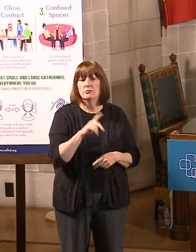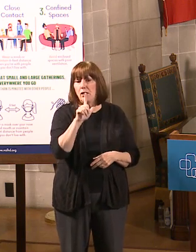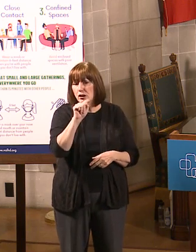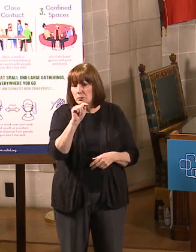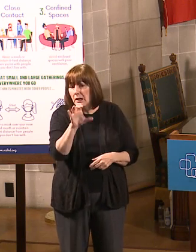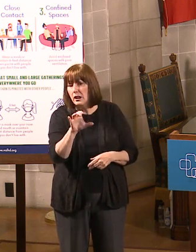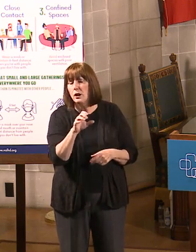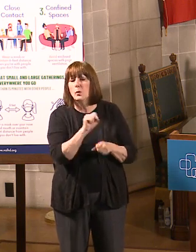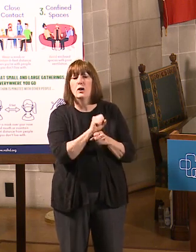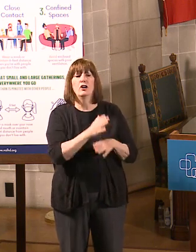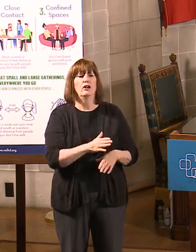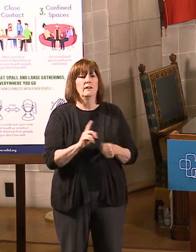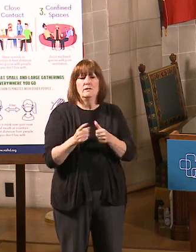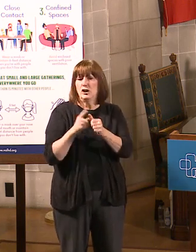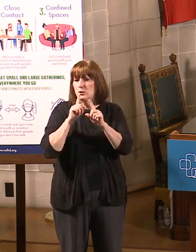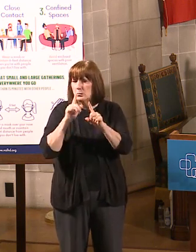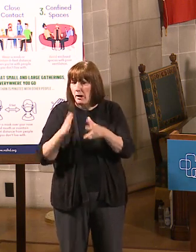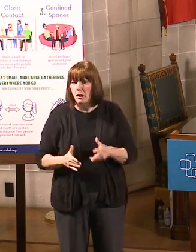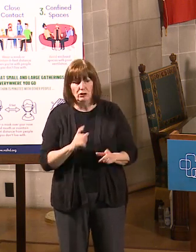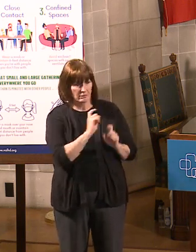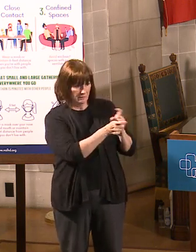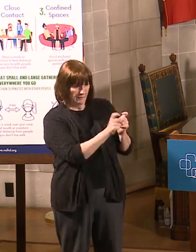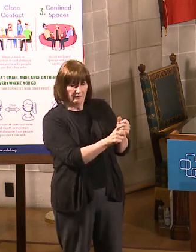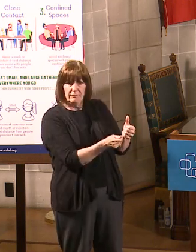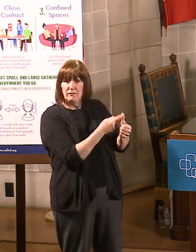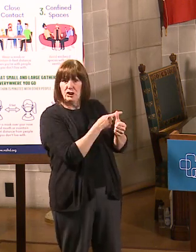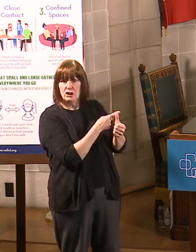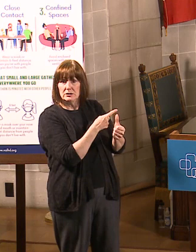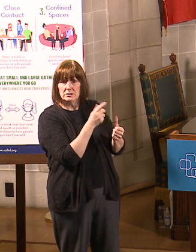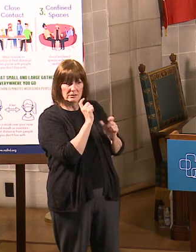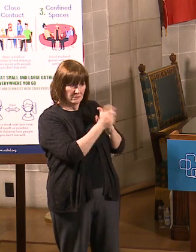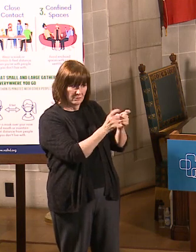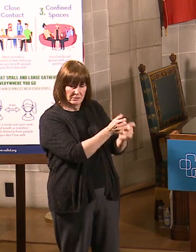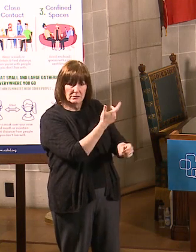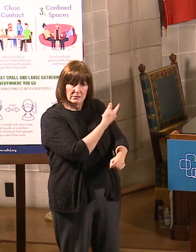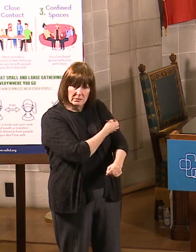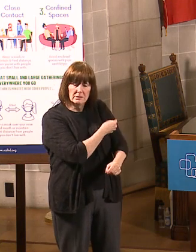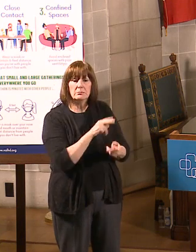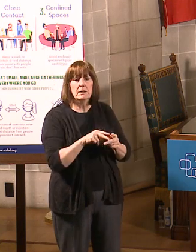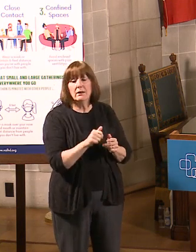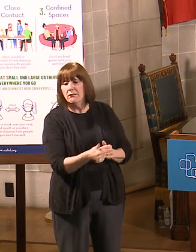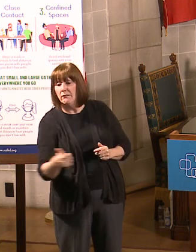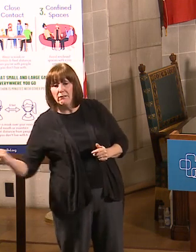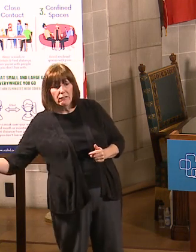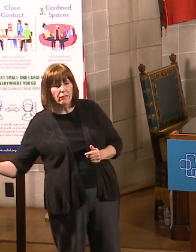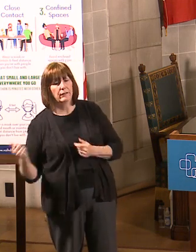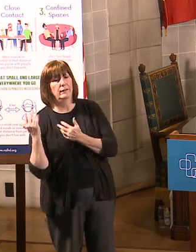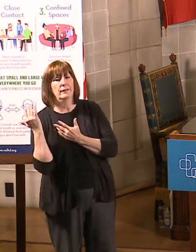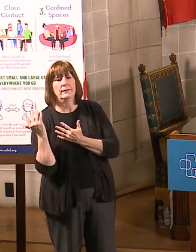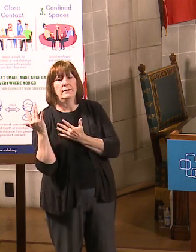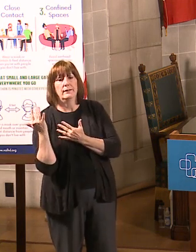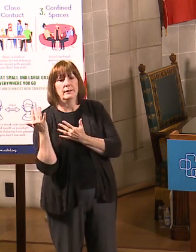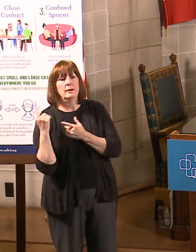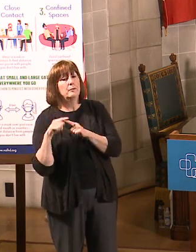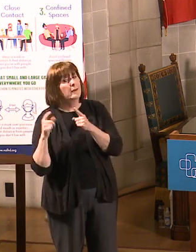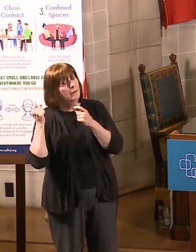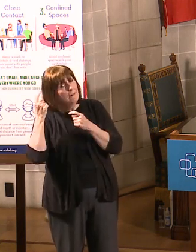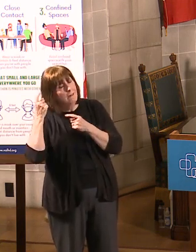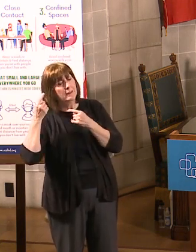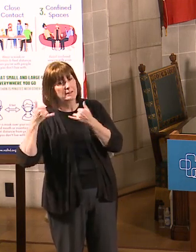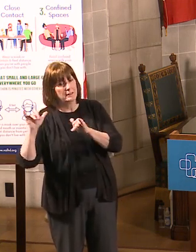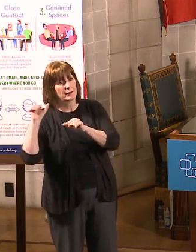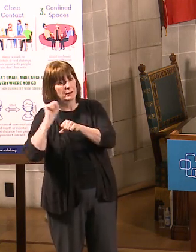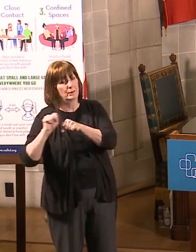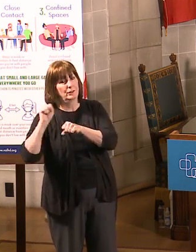and so forth. And so those were the folks getting it first, which means that everybody else is going to have to continue to work on